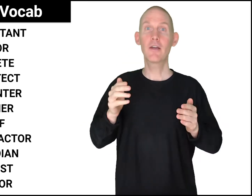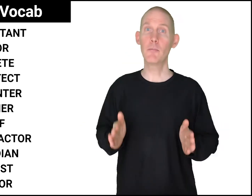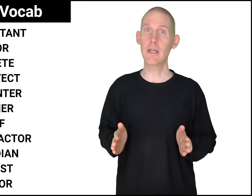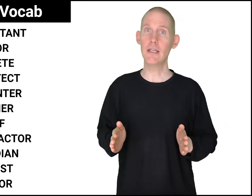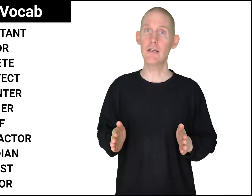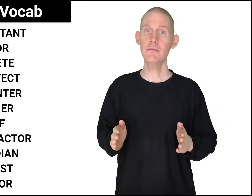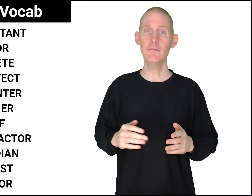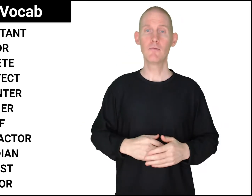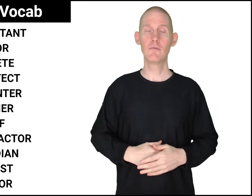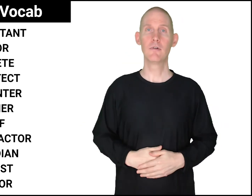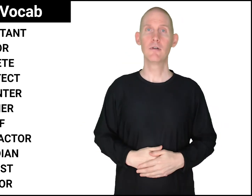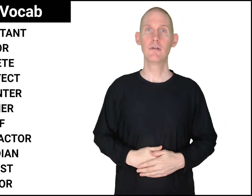comedian,